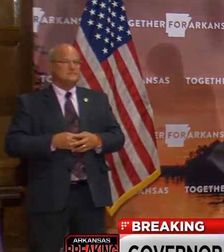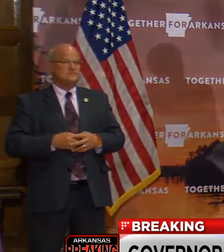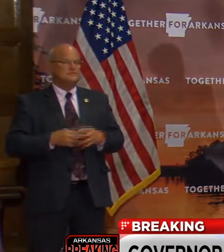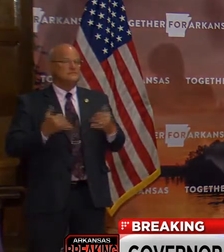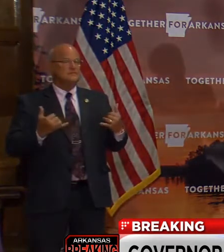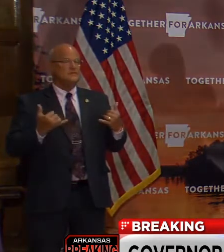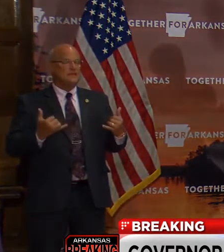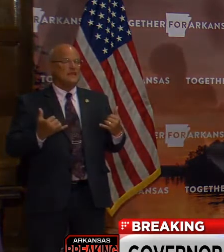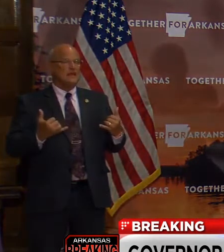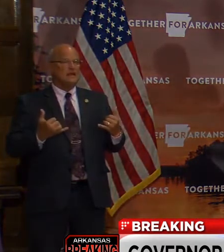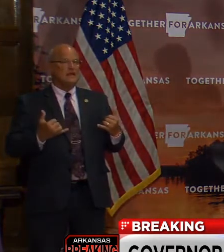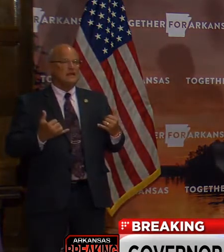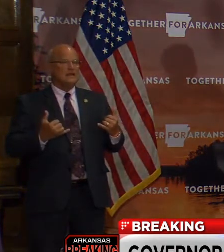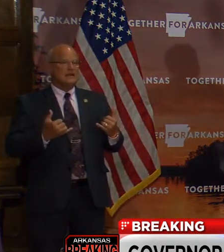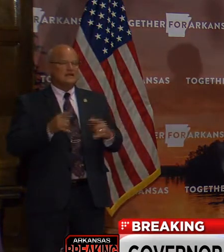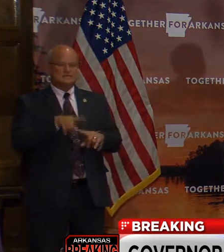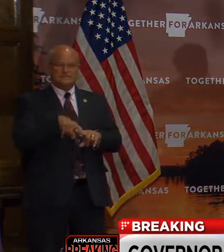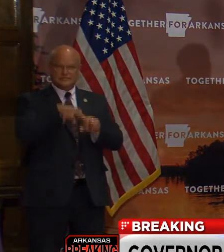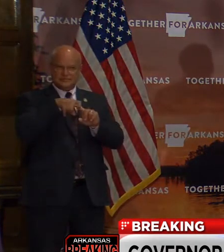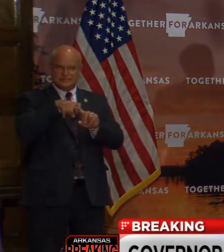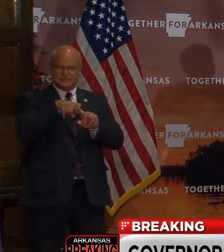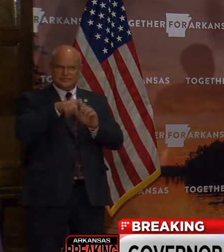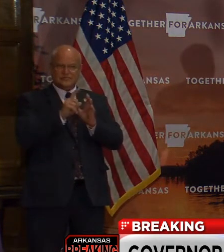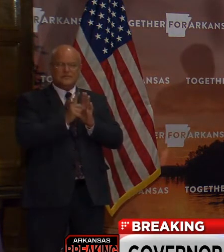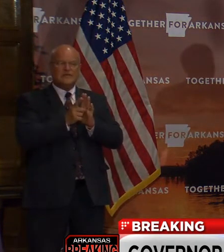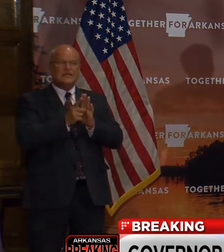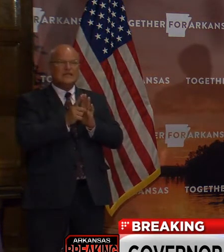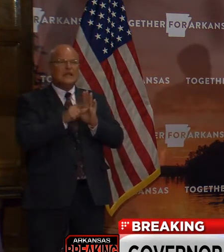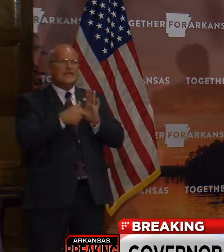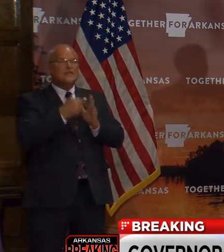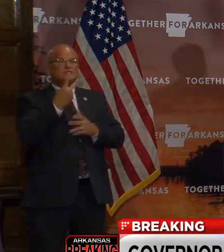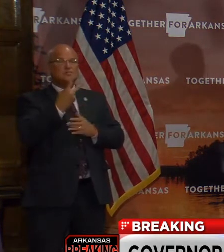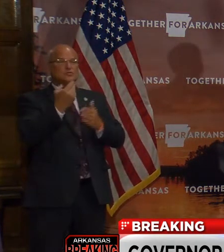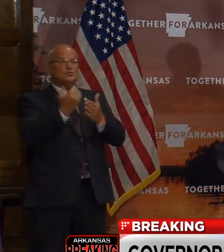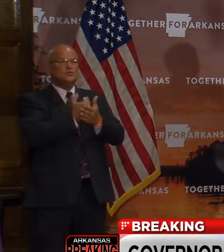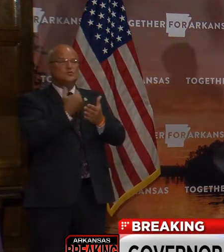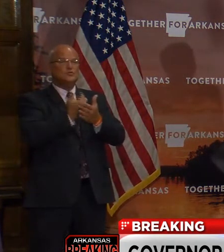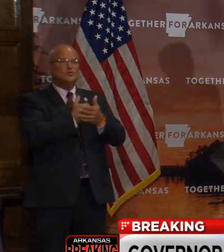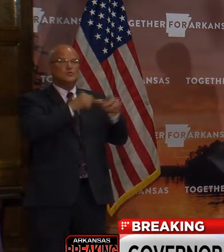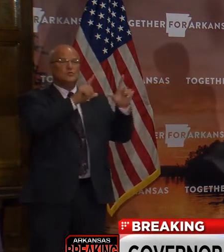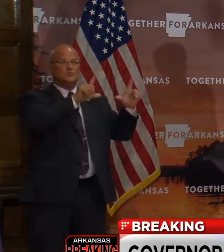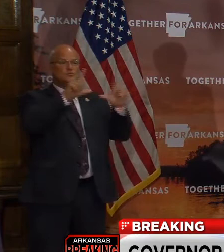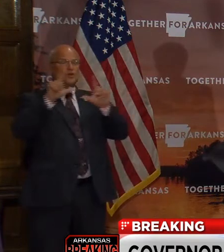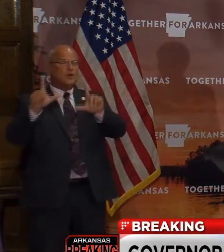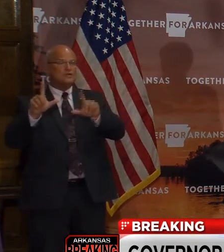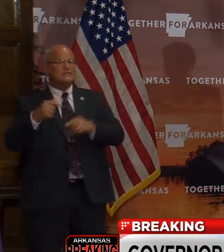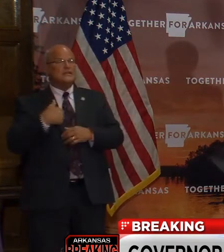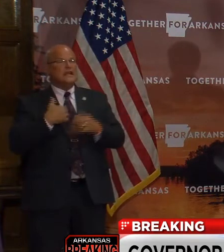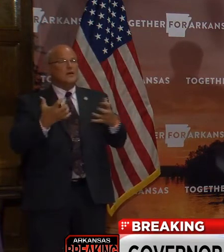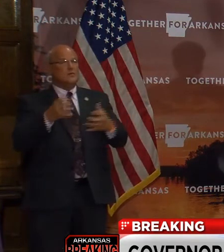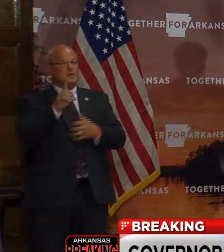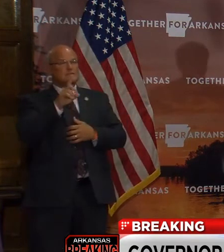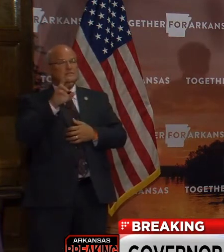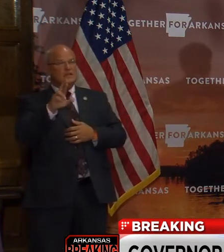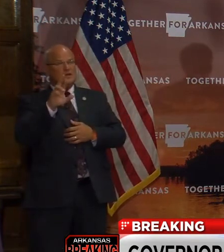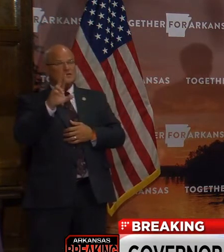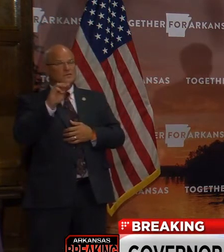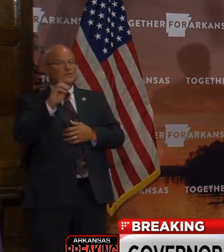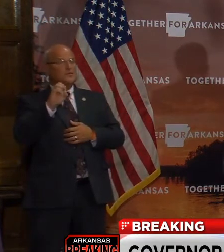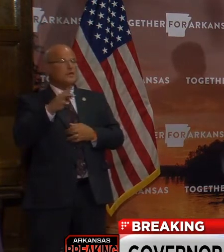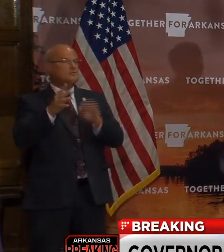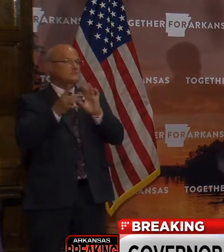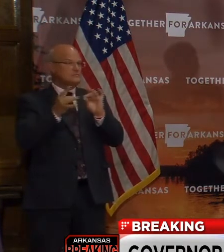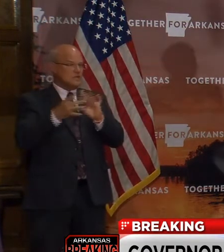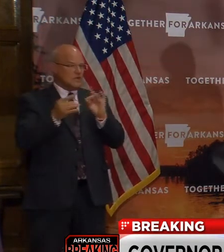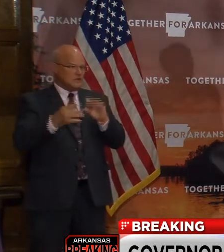Now, let's stop here just for a second. These are 2 new charts here, and I want Dr. Romero to talk